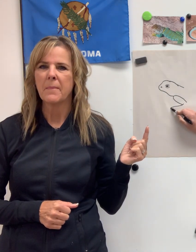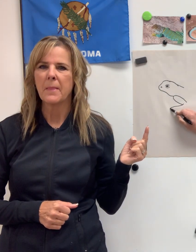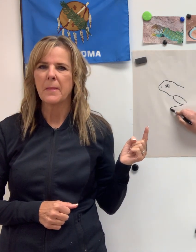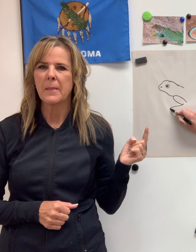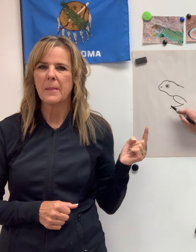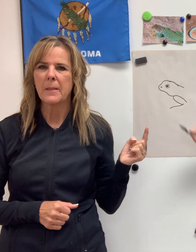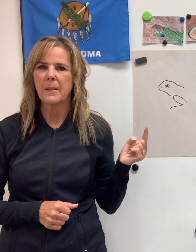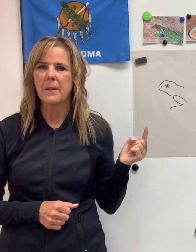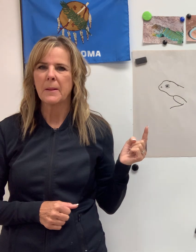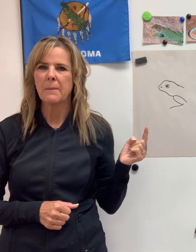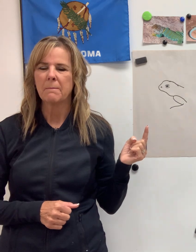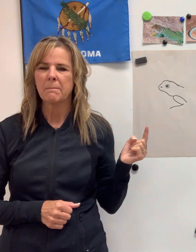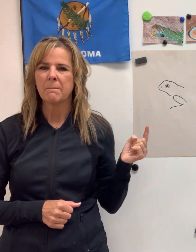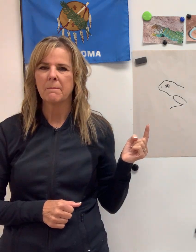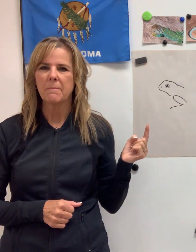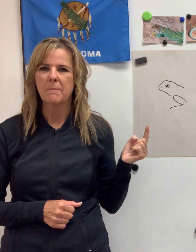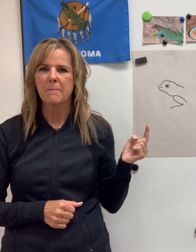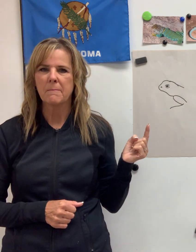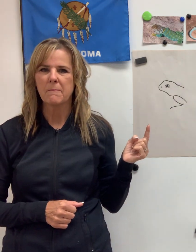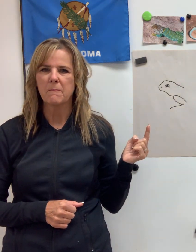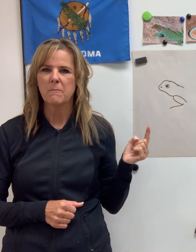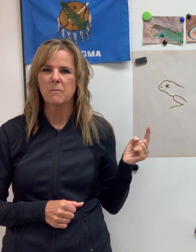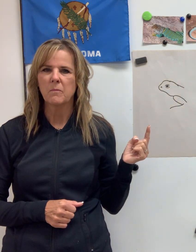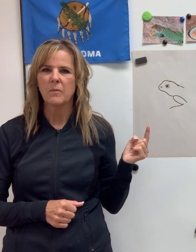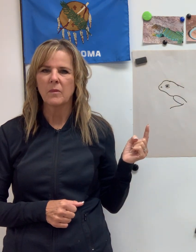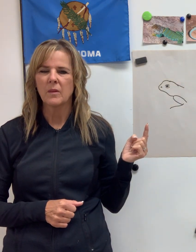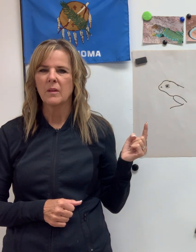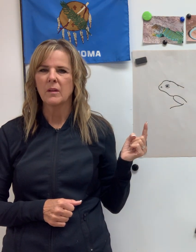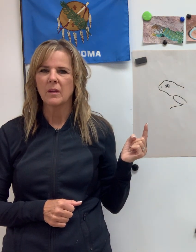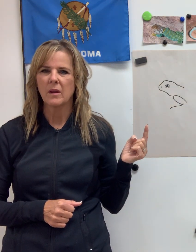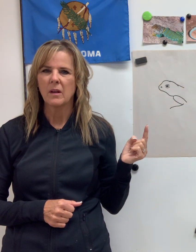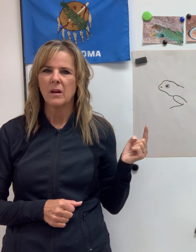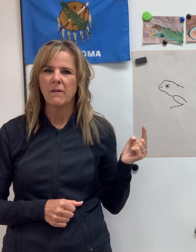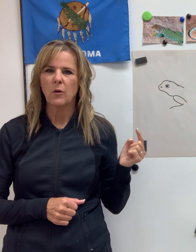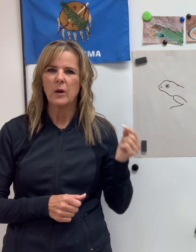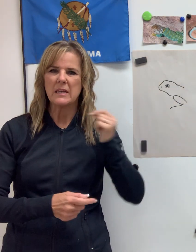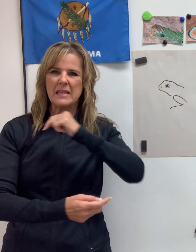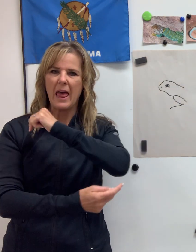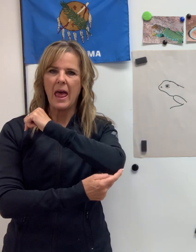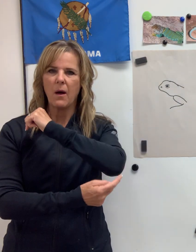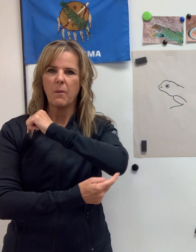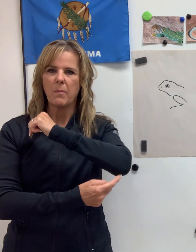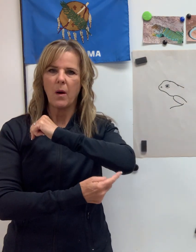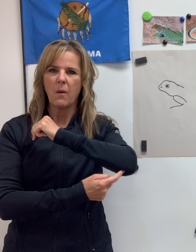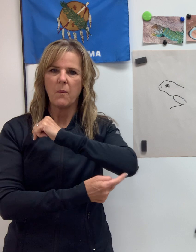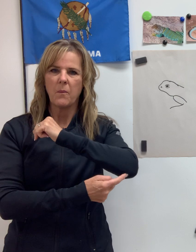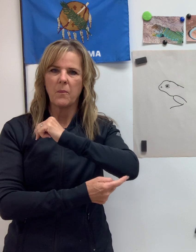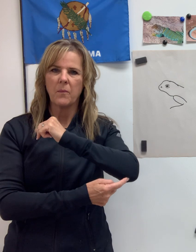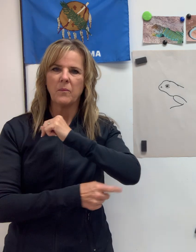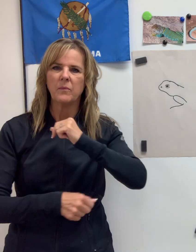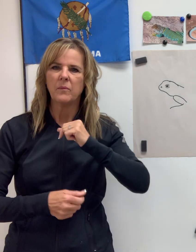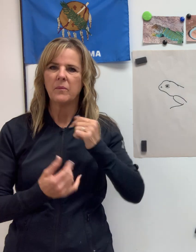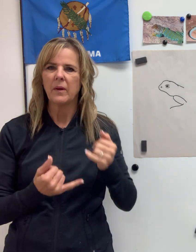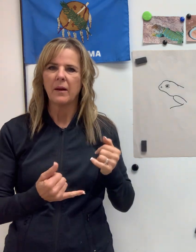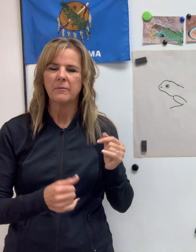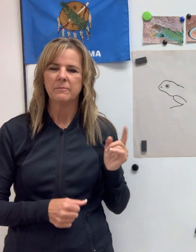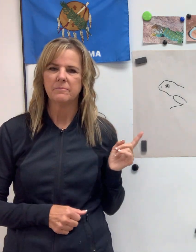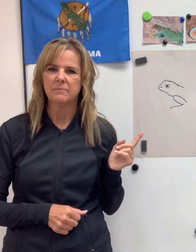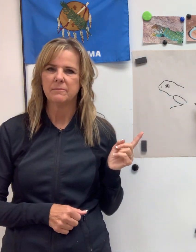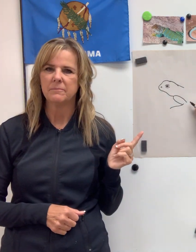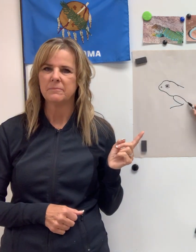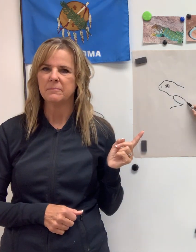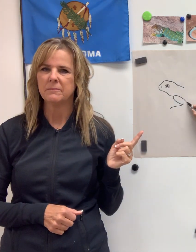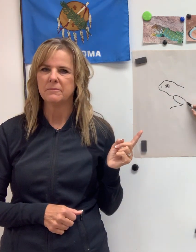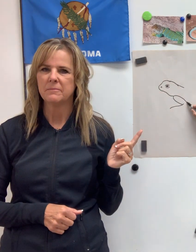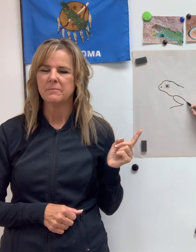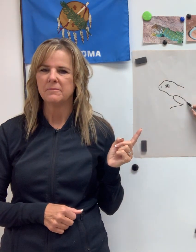of slants forward and down. And then for his elbow, we're just gonna swing this around and bring it